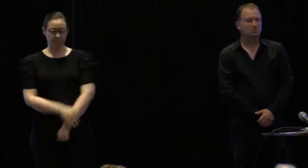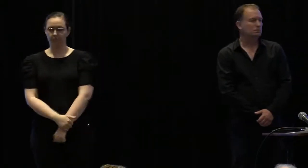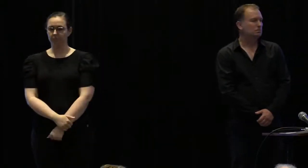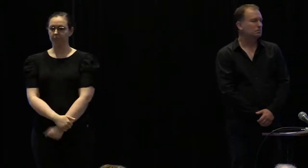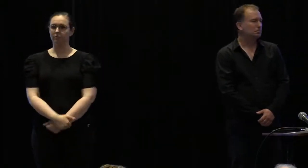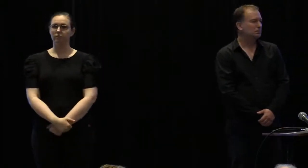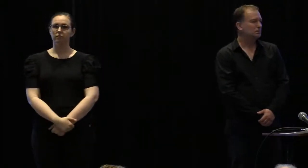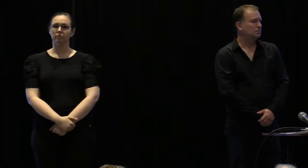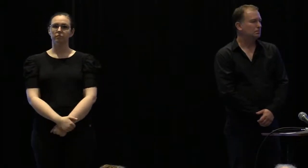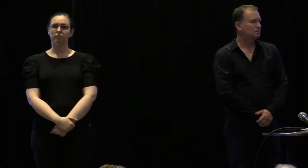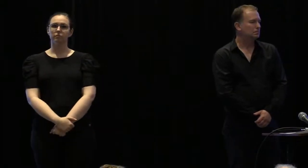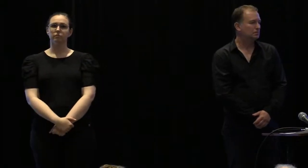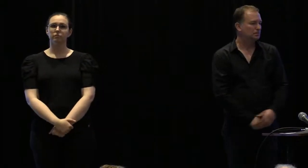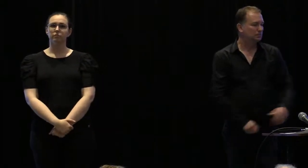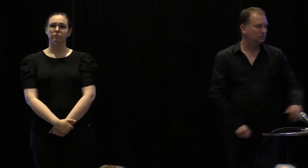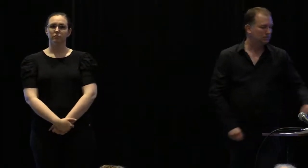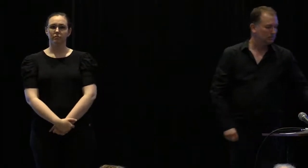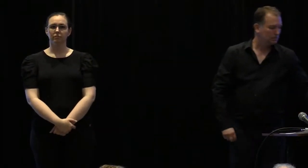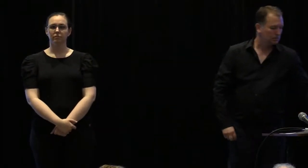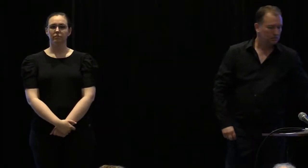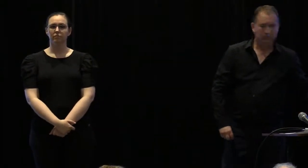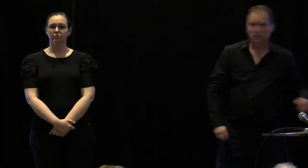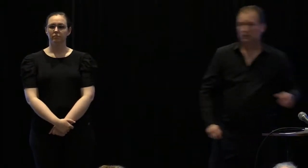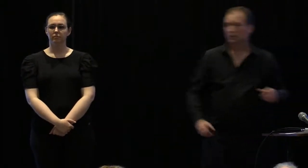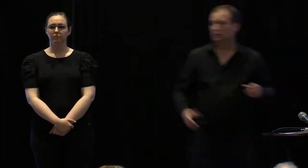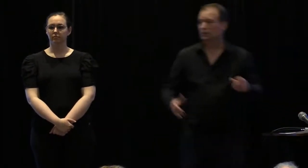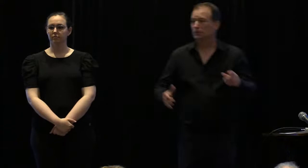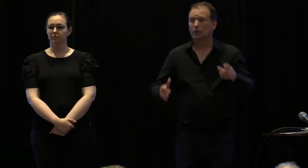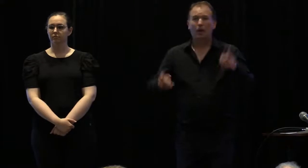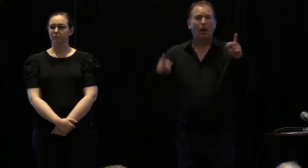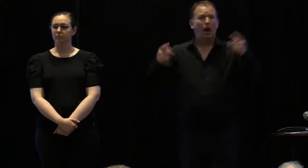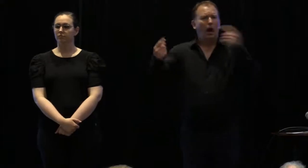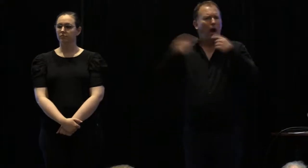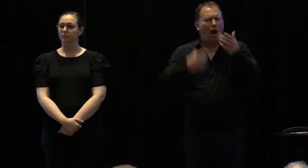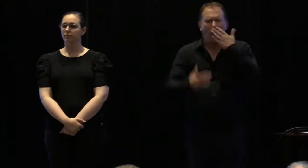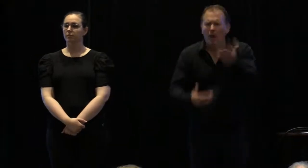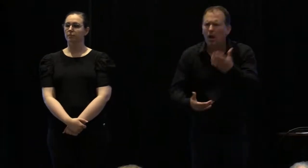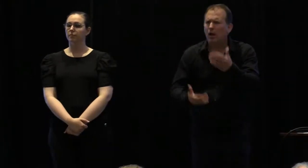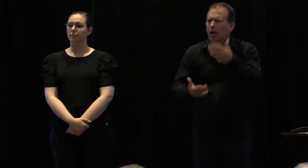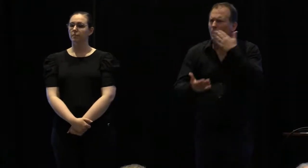Just waiting for the interpreters working with our deafblind folks to catch up.